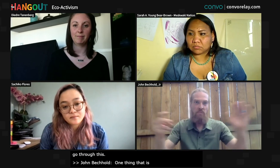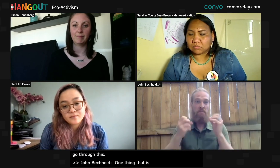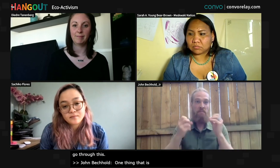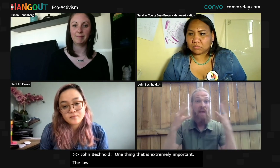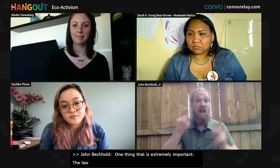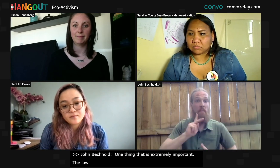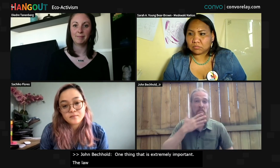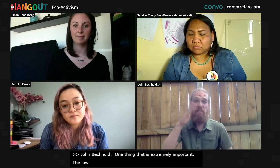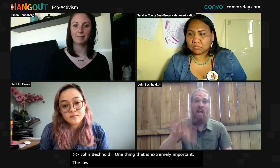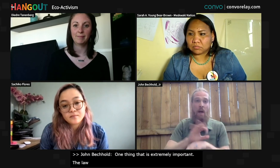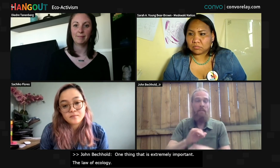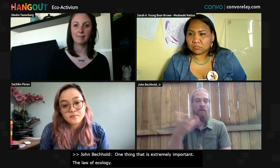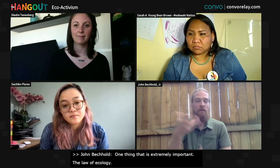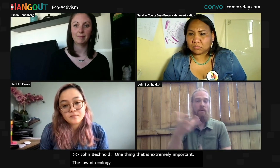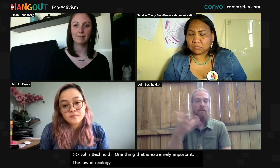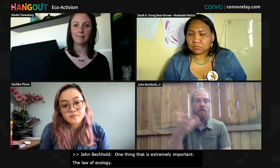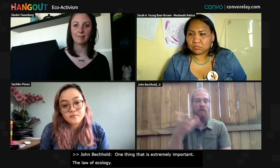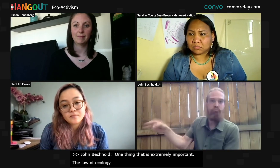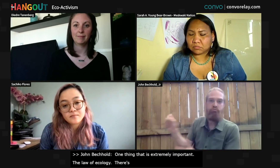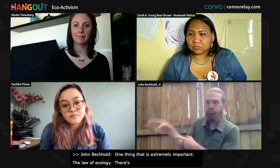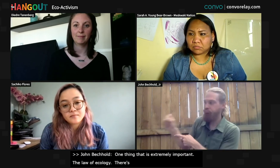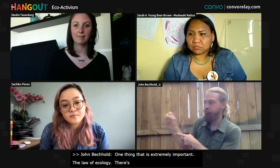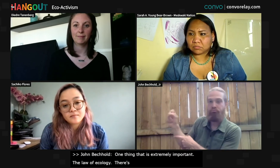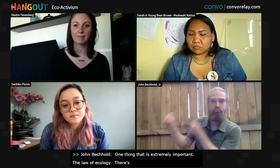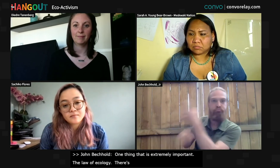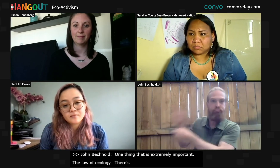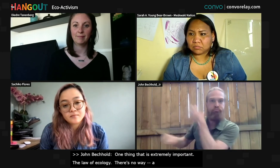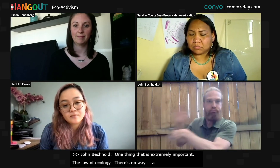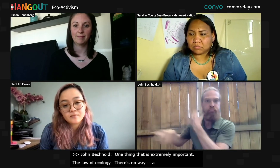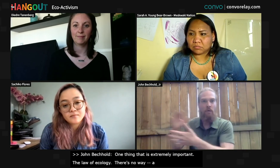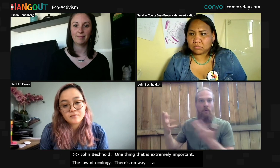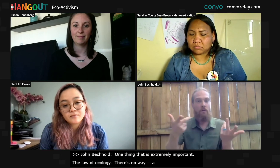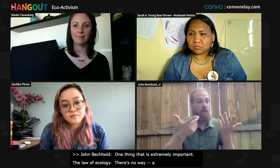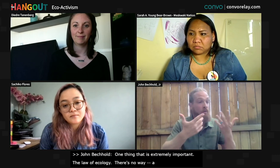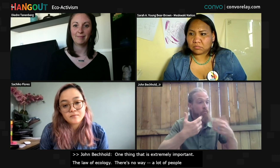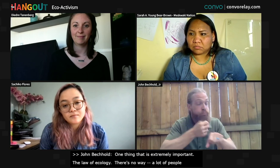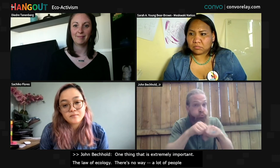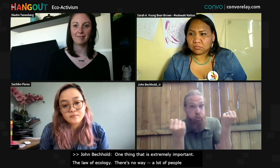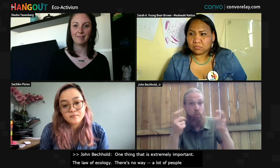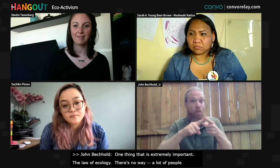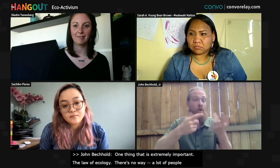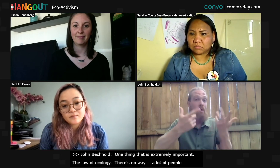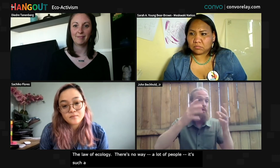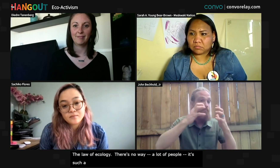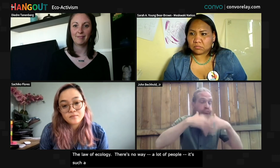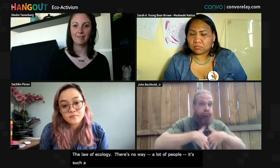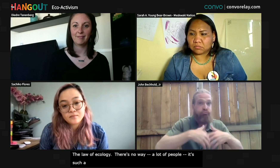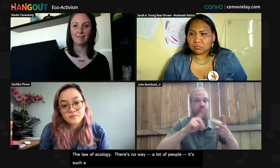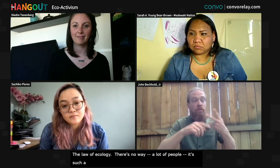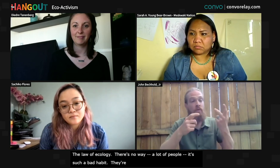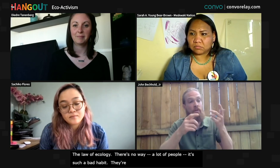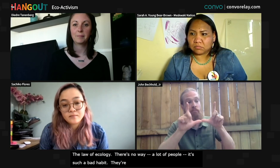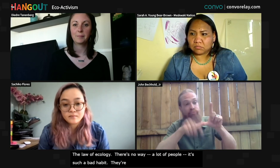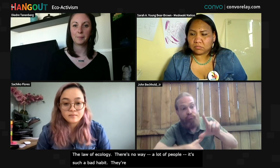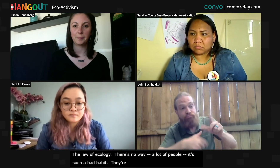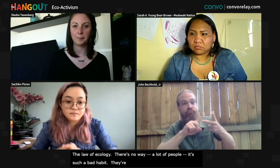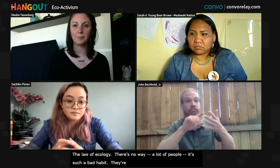away. A lot of people, it's such a bad habit. They're throwing away. They're throwing things. Things are broken. They're broken